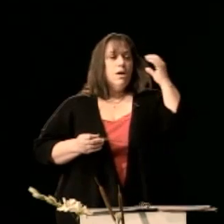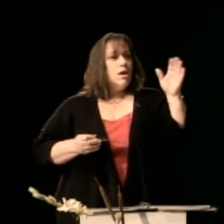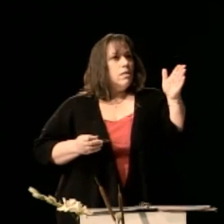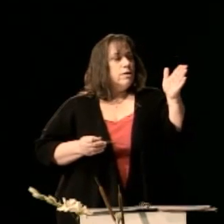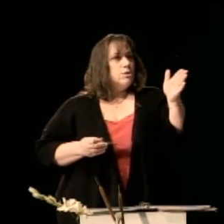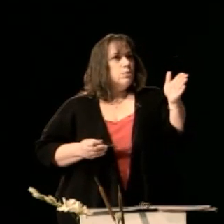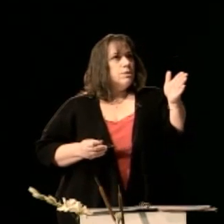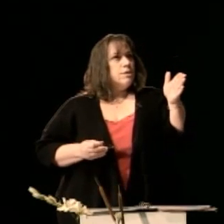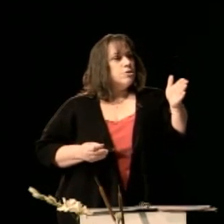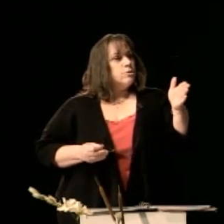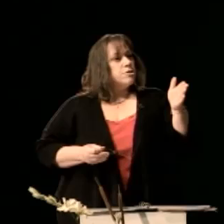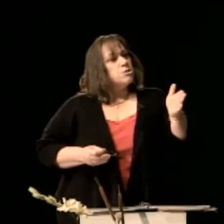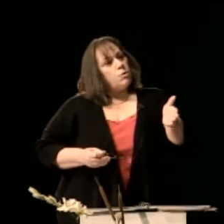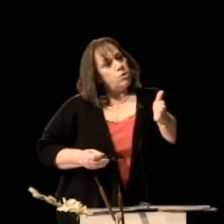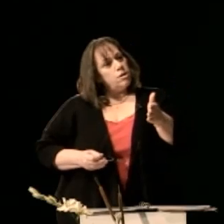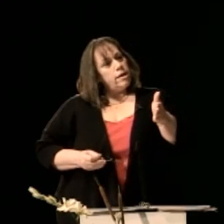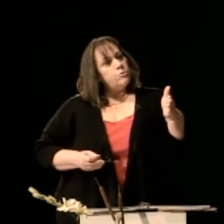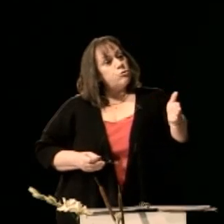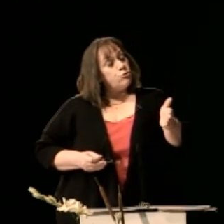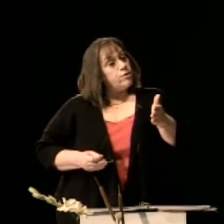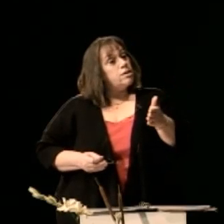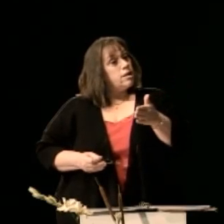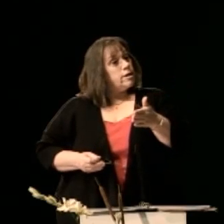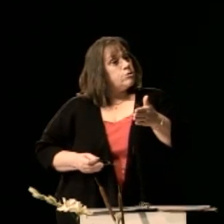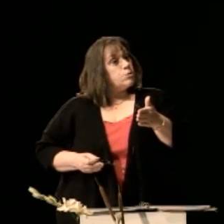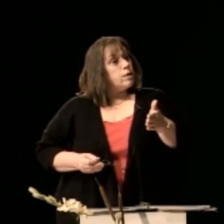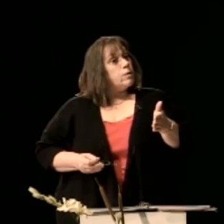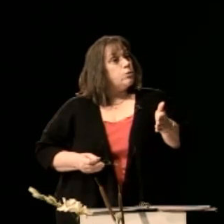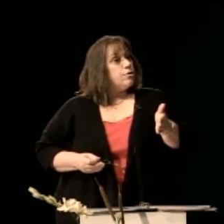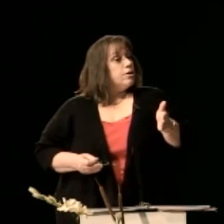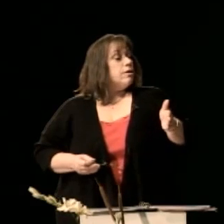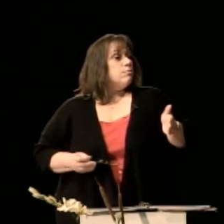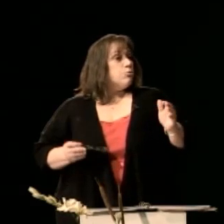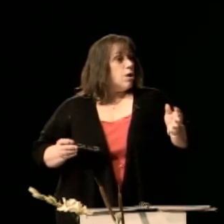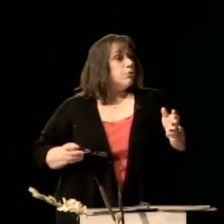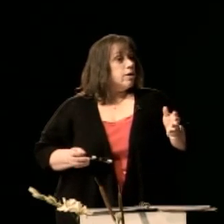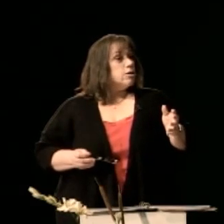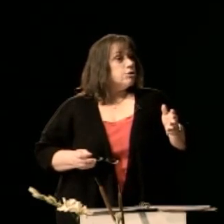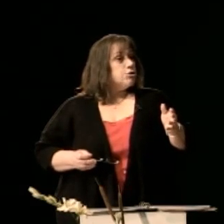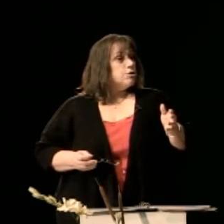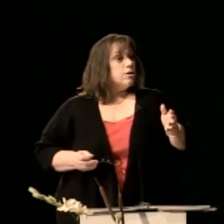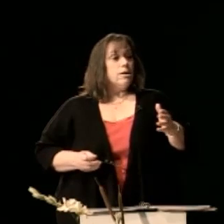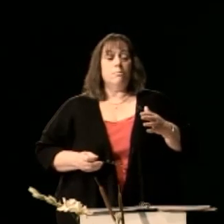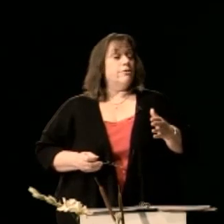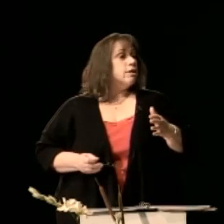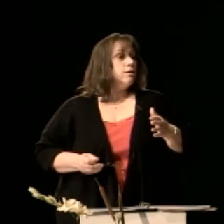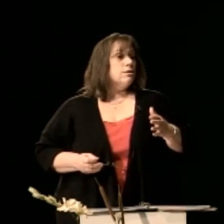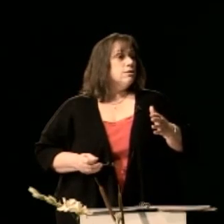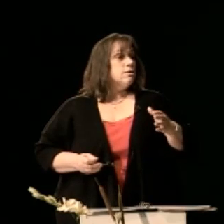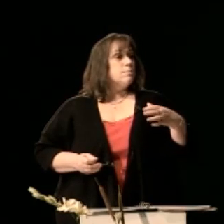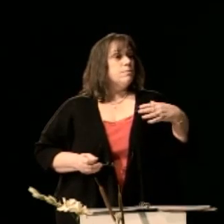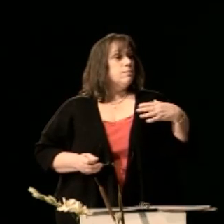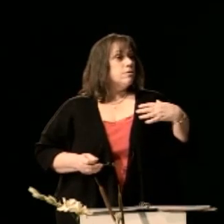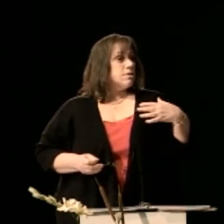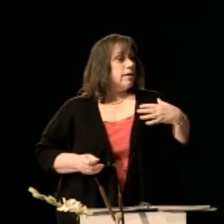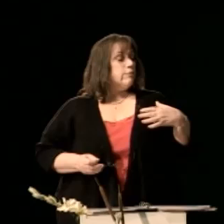they do it as though it's a spoken language or a written language, the way we would in proper English. And American Sign Language is